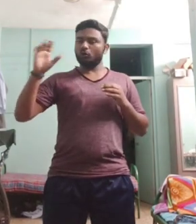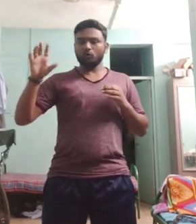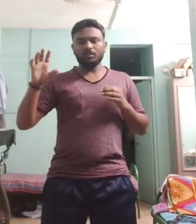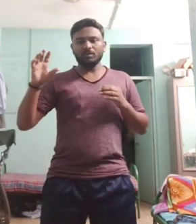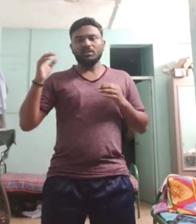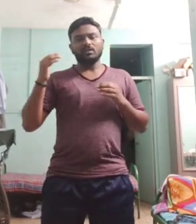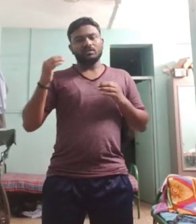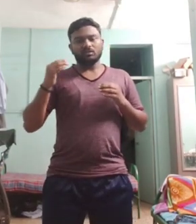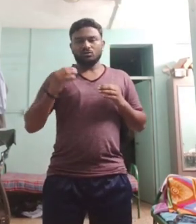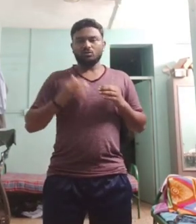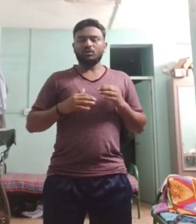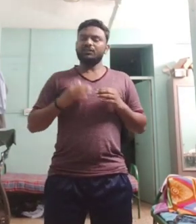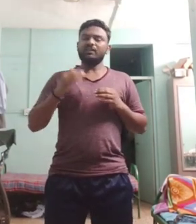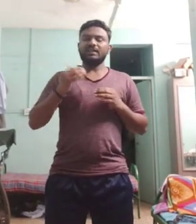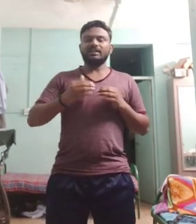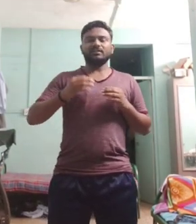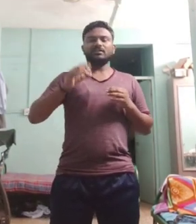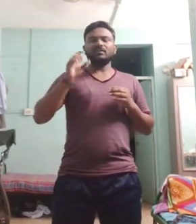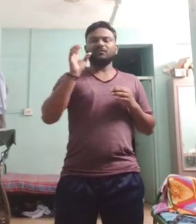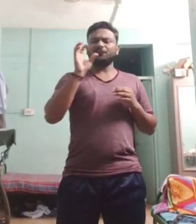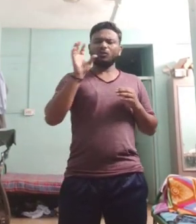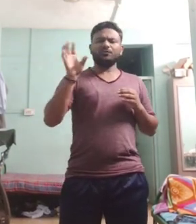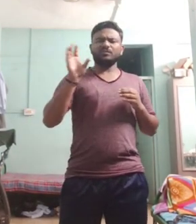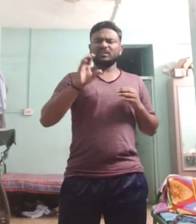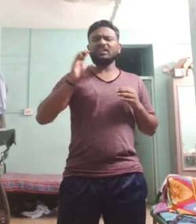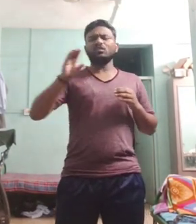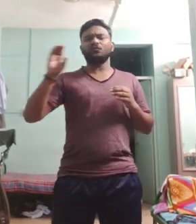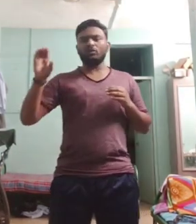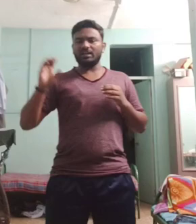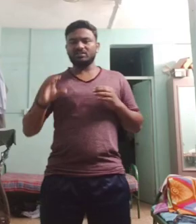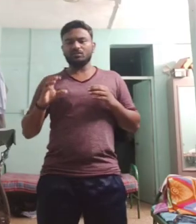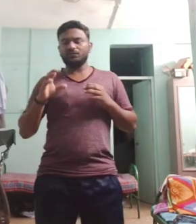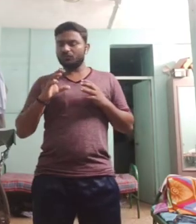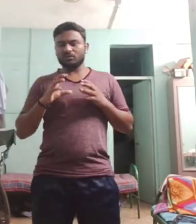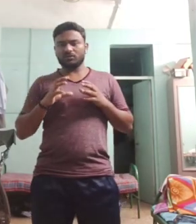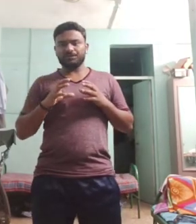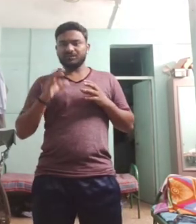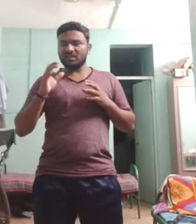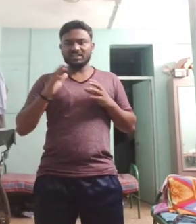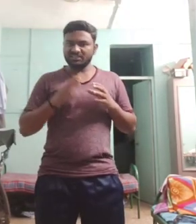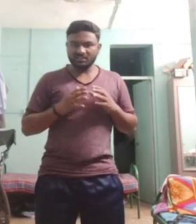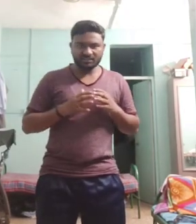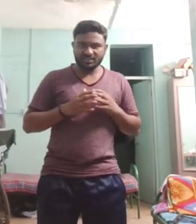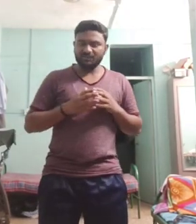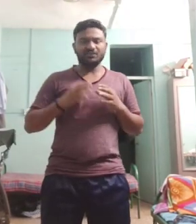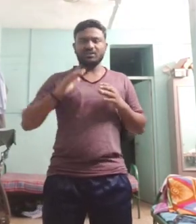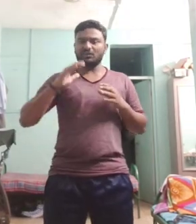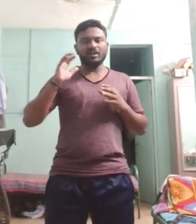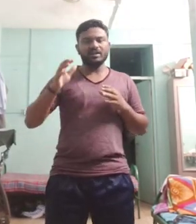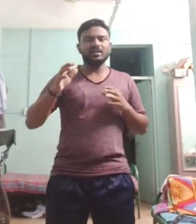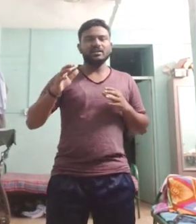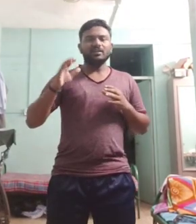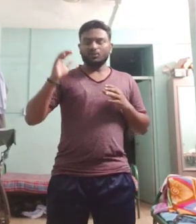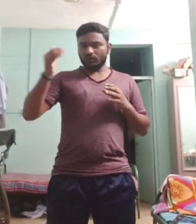loop. So it will get for three or four lines of conditional statement we required to get